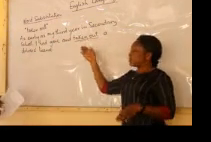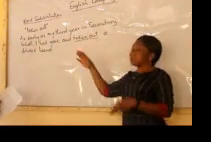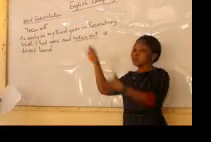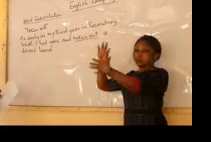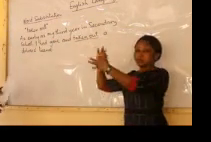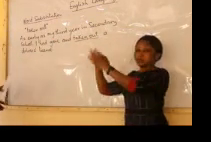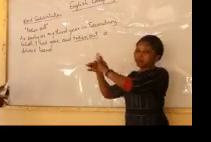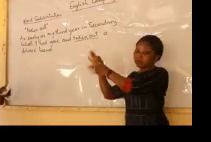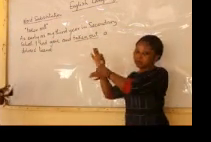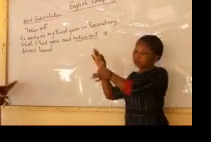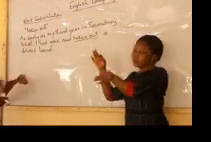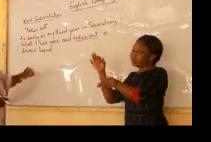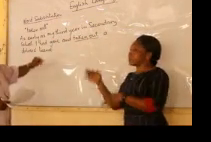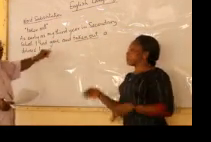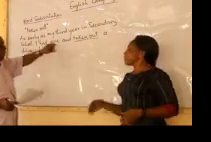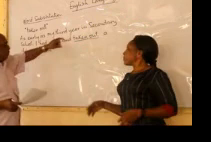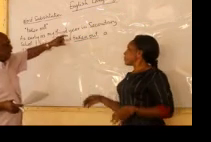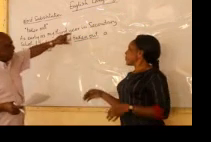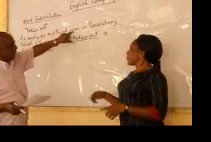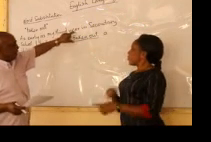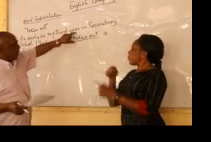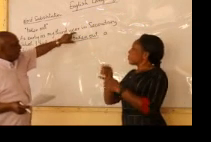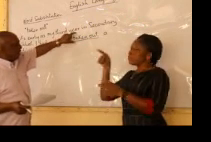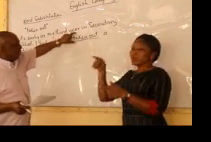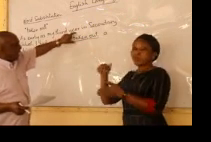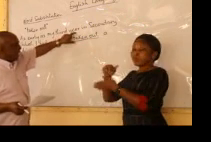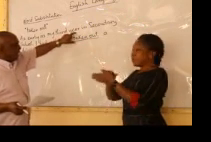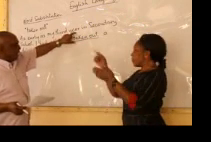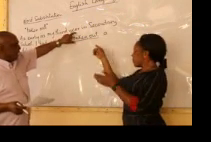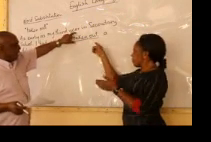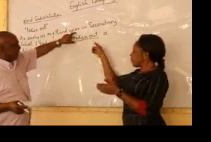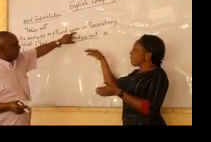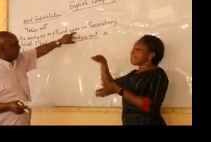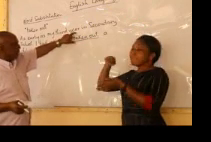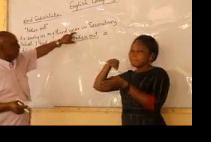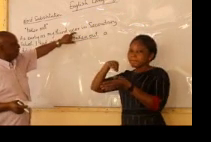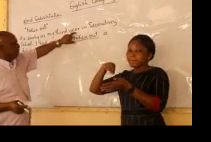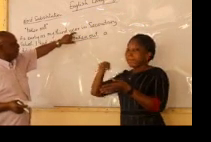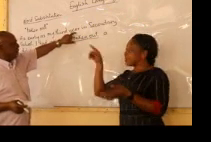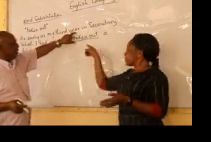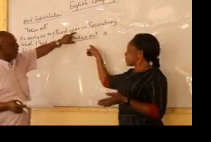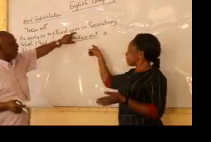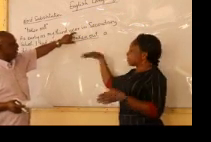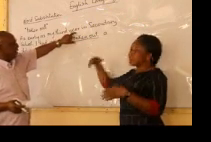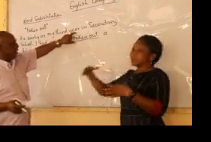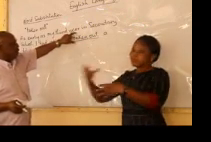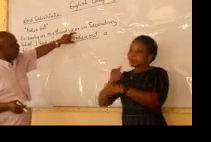context, taken out means obtained.